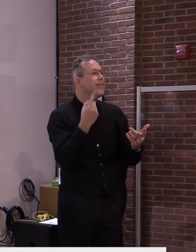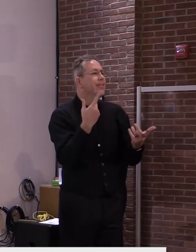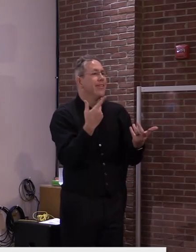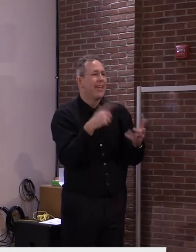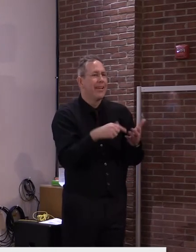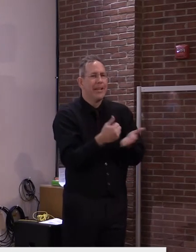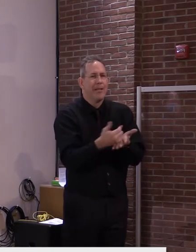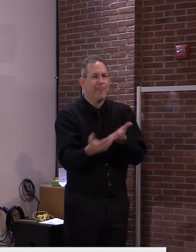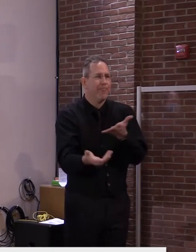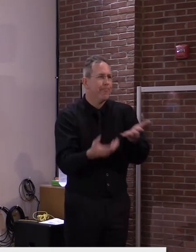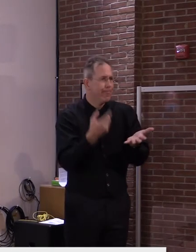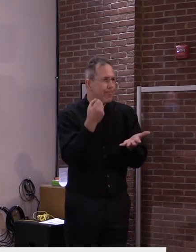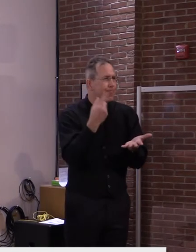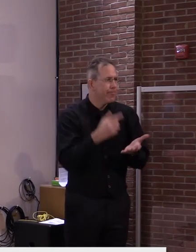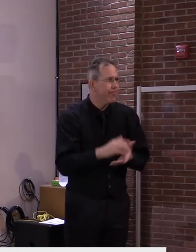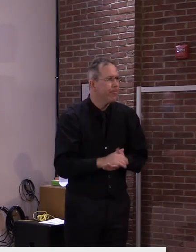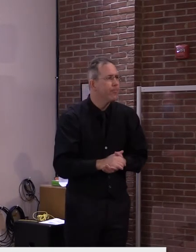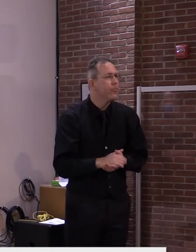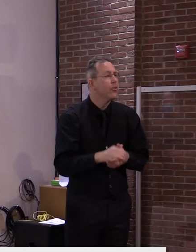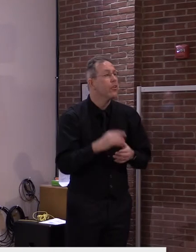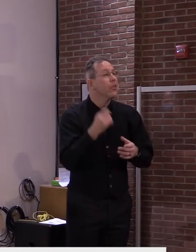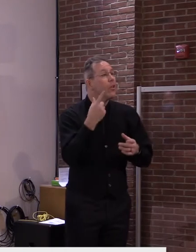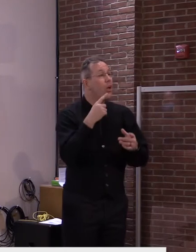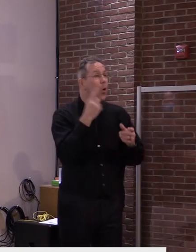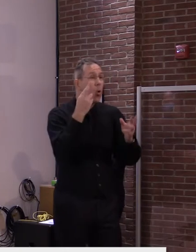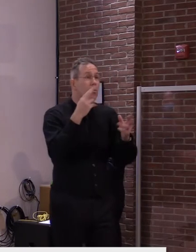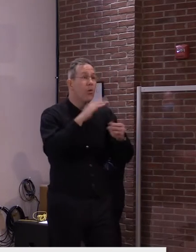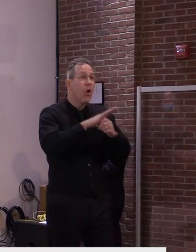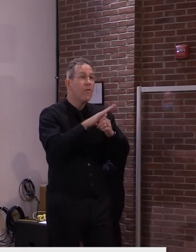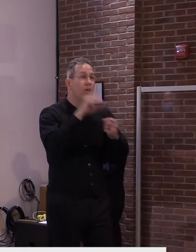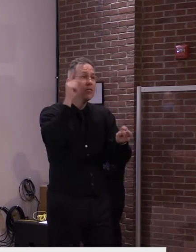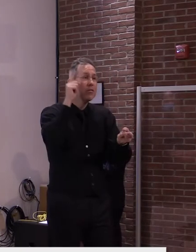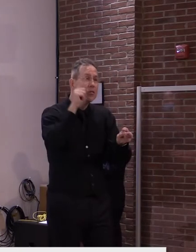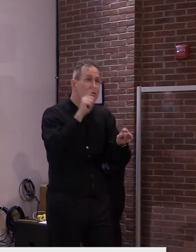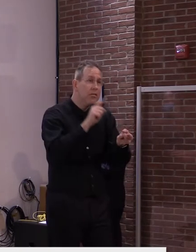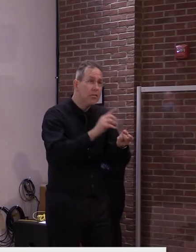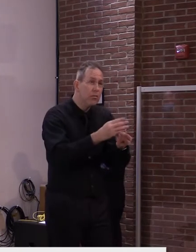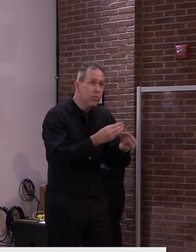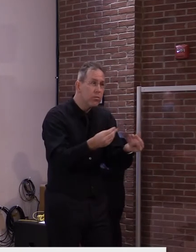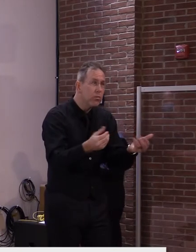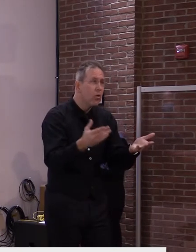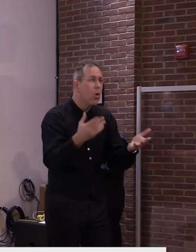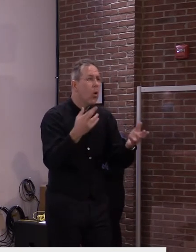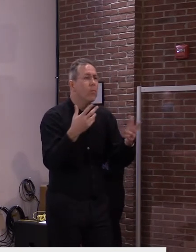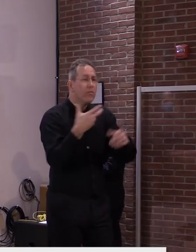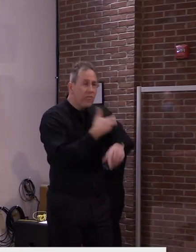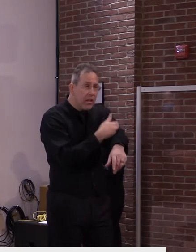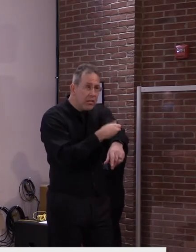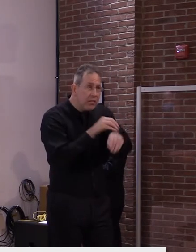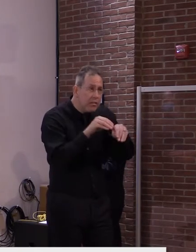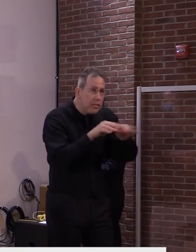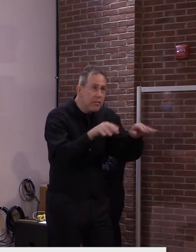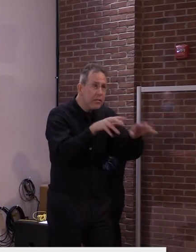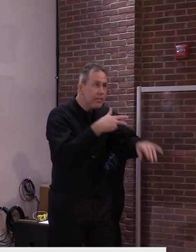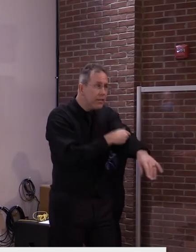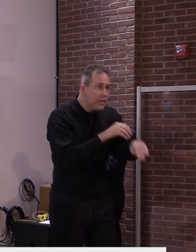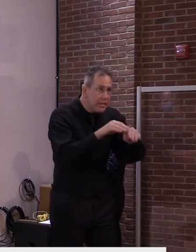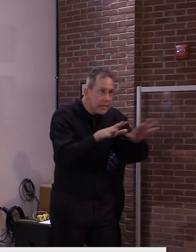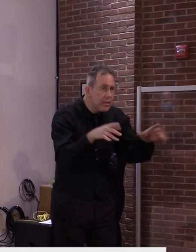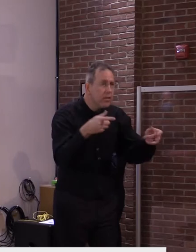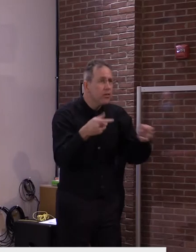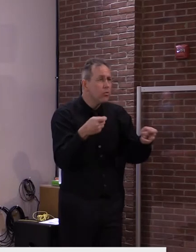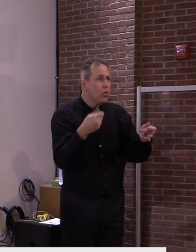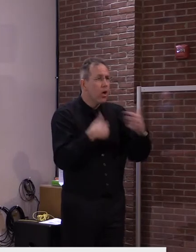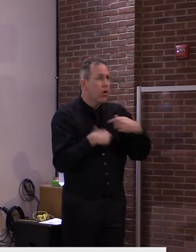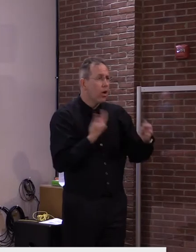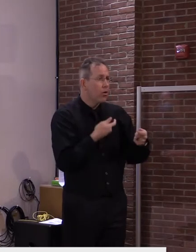virus itself and try to get the vaccination process moving along. so that we can get as many people again